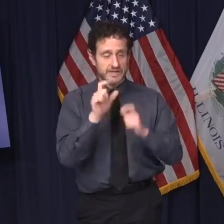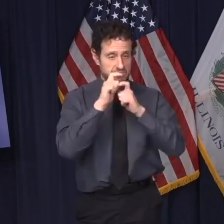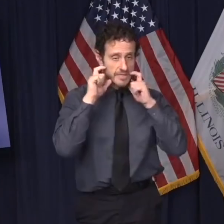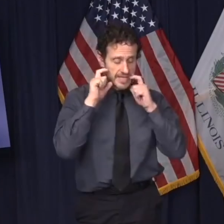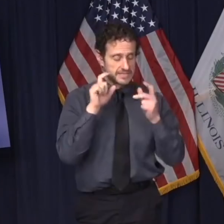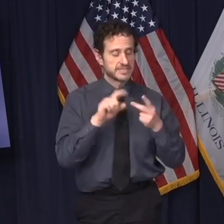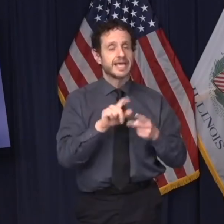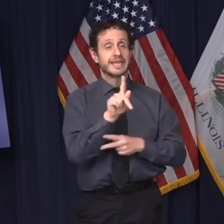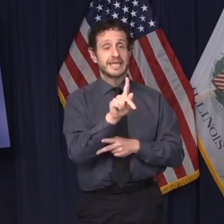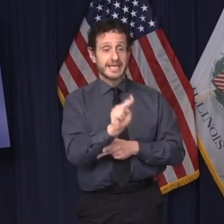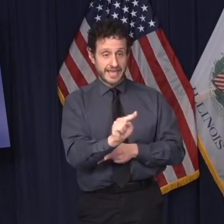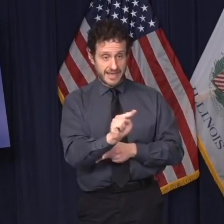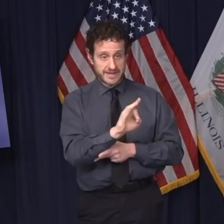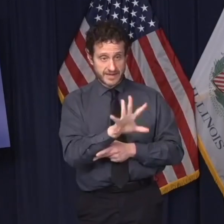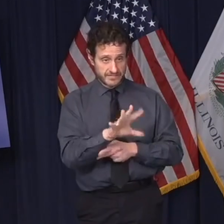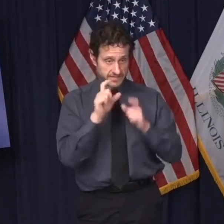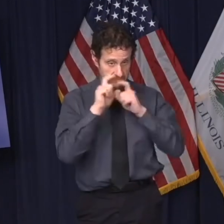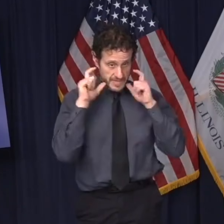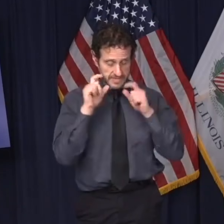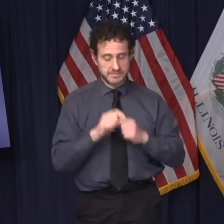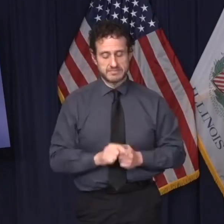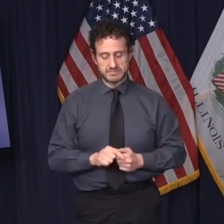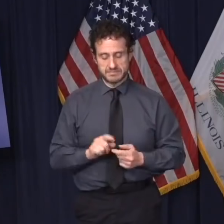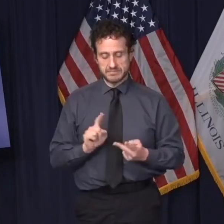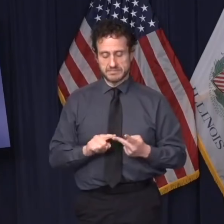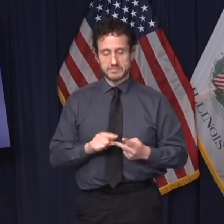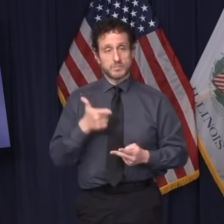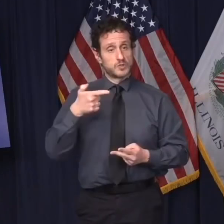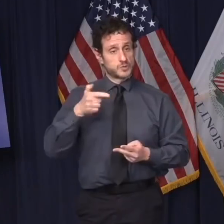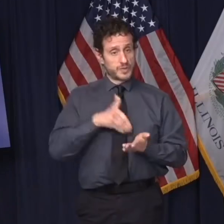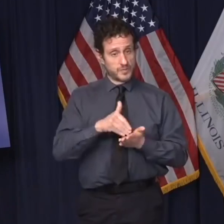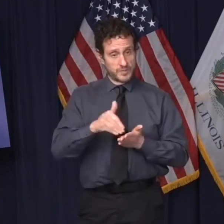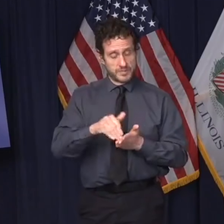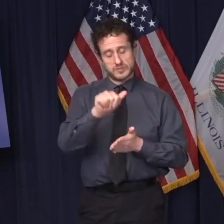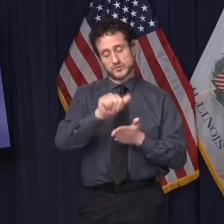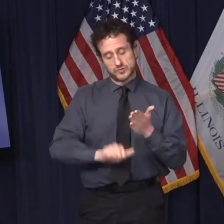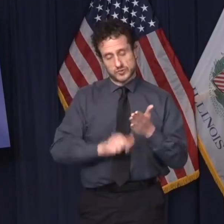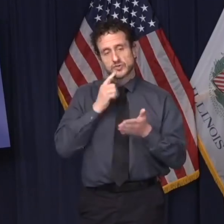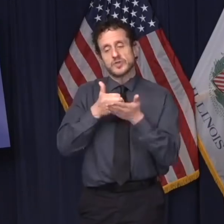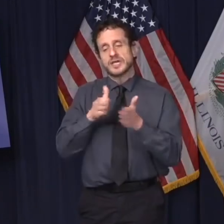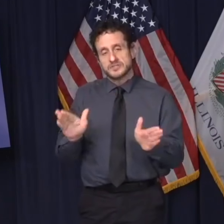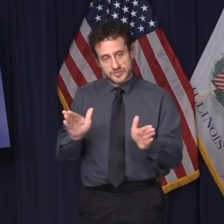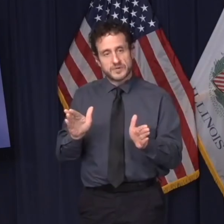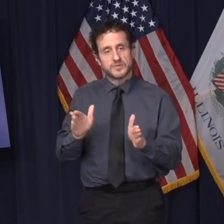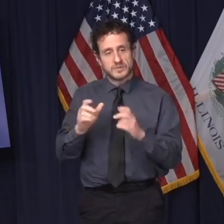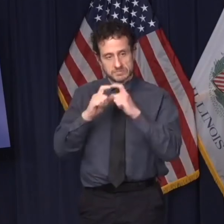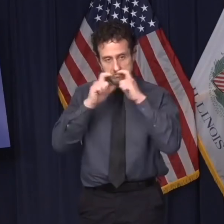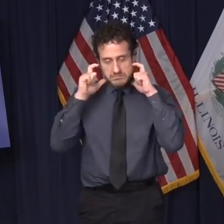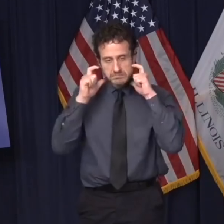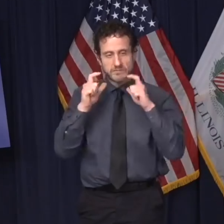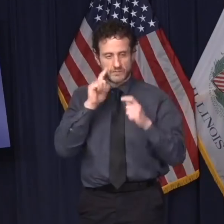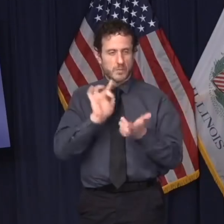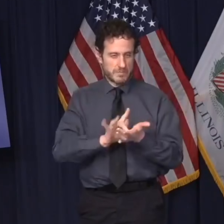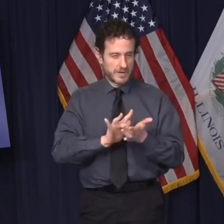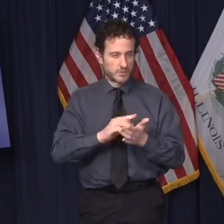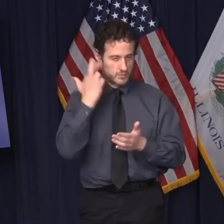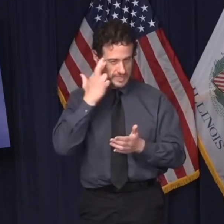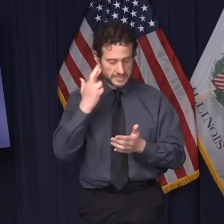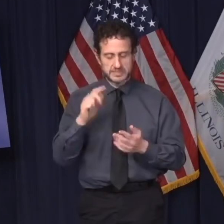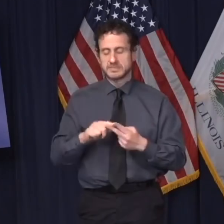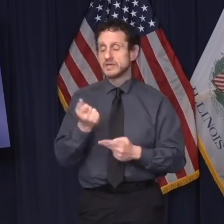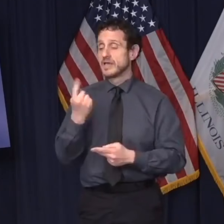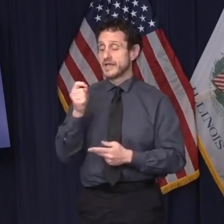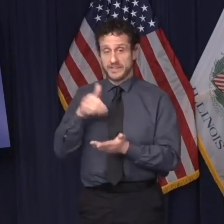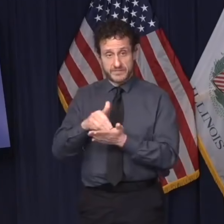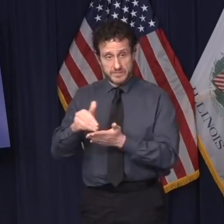and KN95 masks, 21 million surgical and general medical masks, 11 million gowns